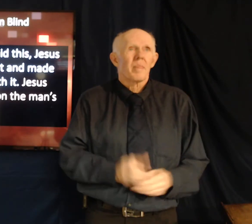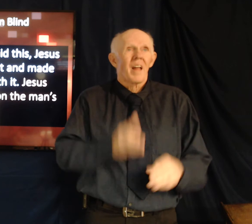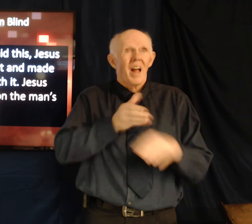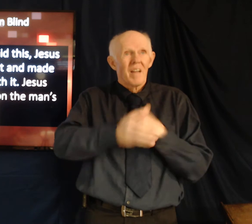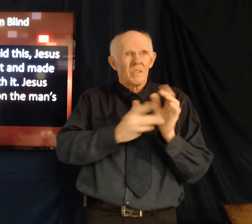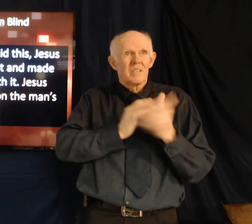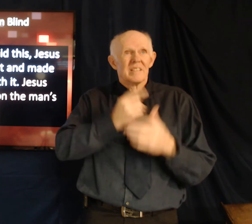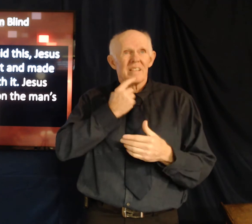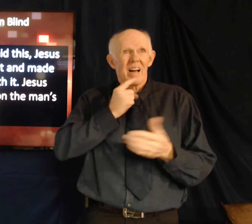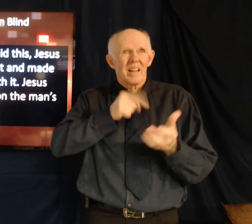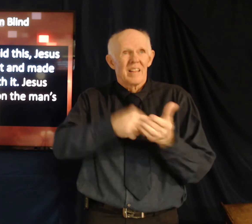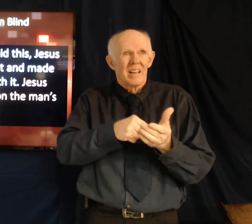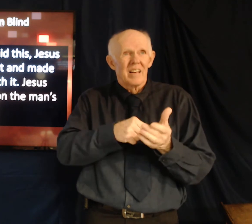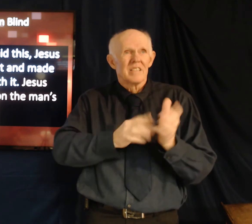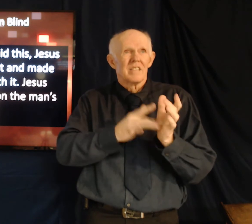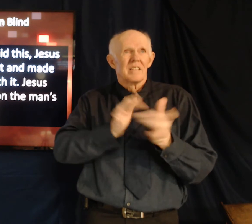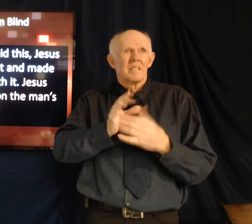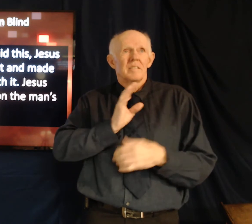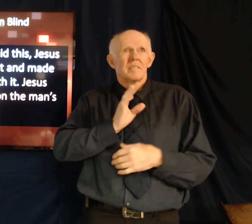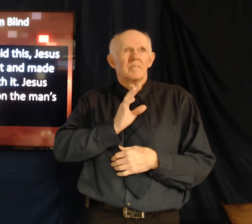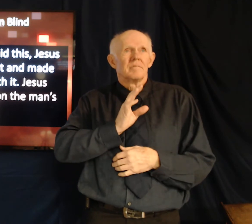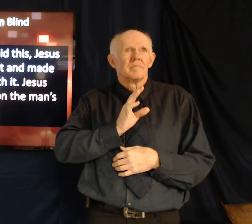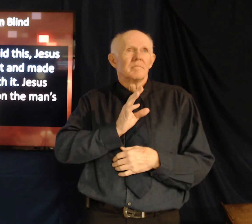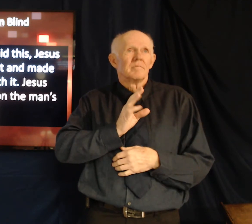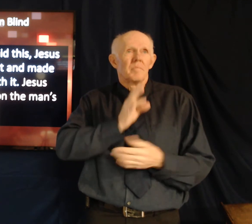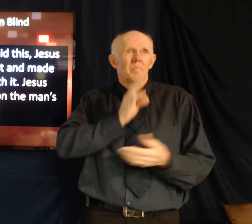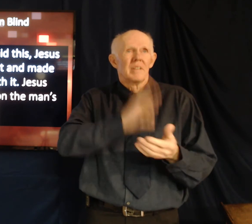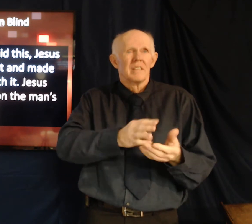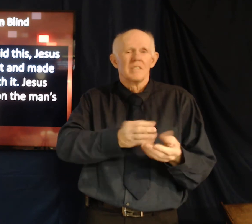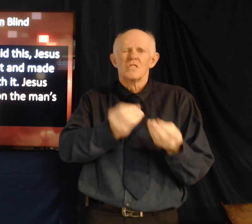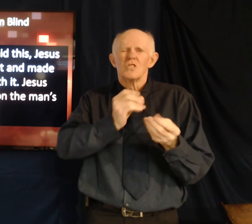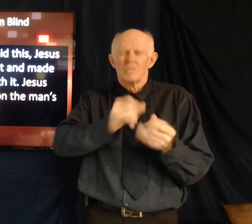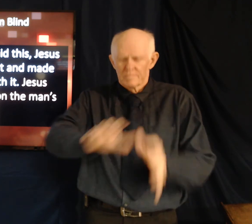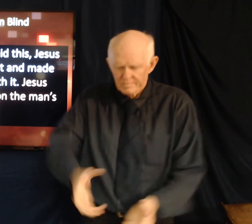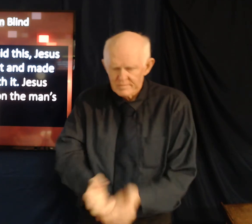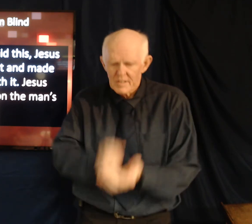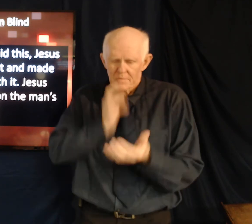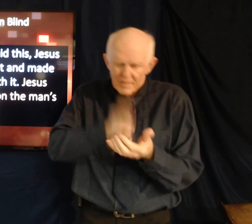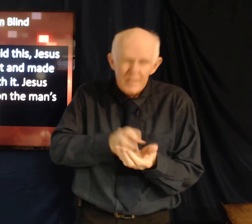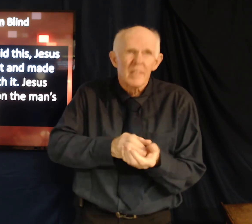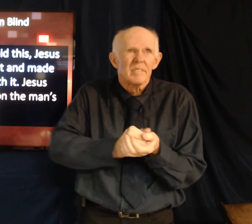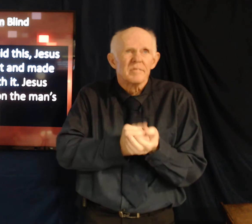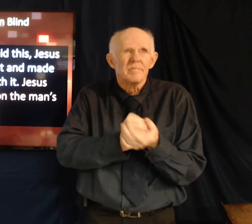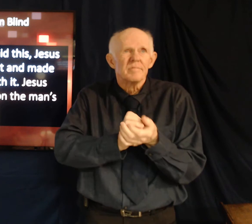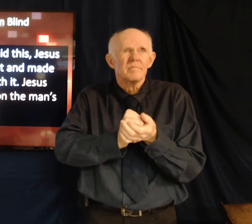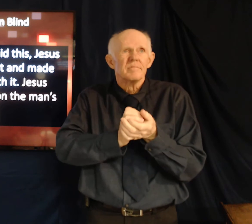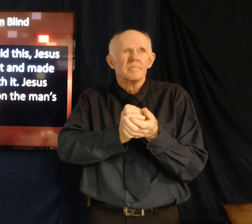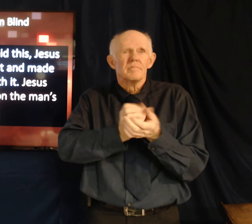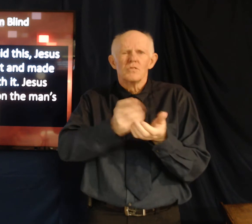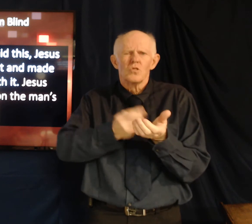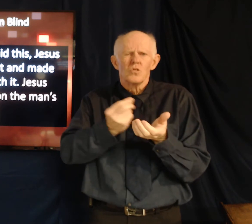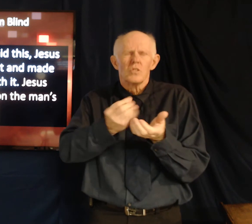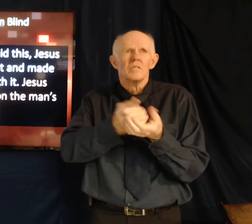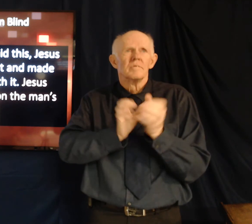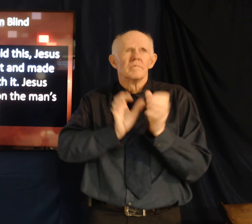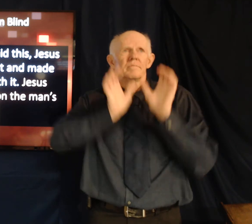after Jesus said this, Jesus spit on the dirt and made